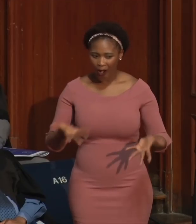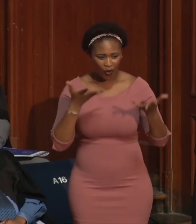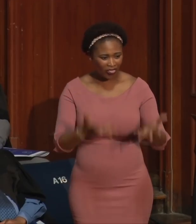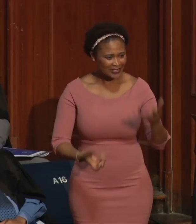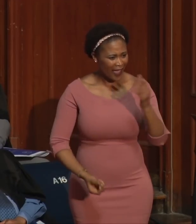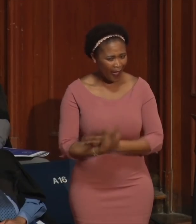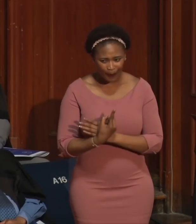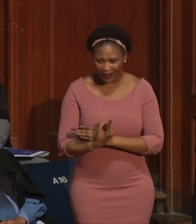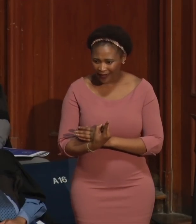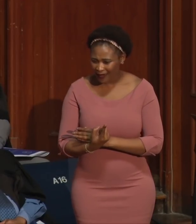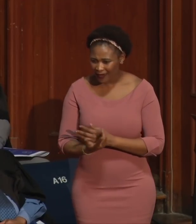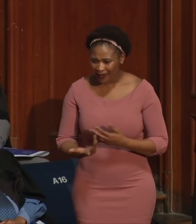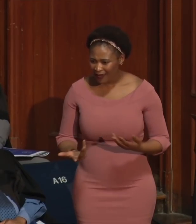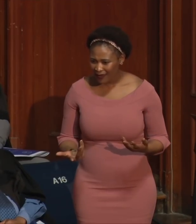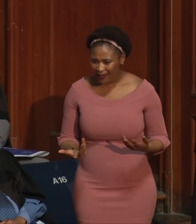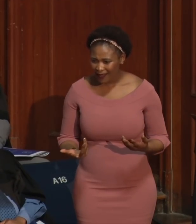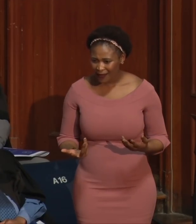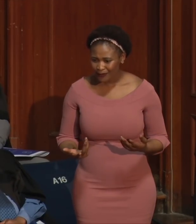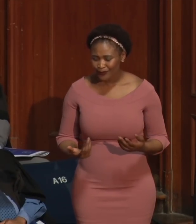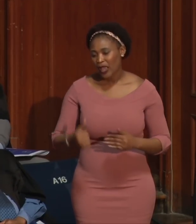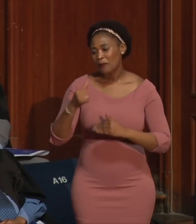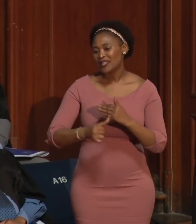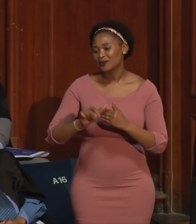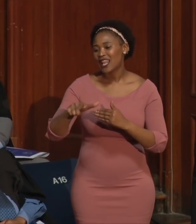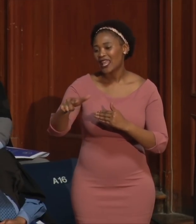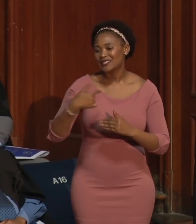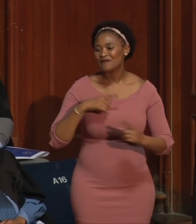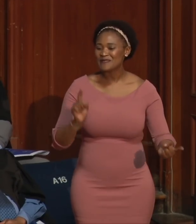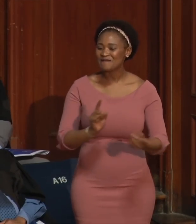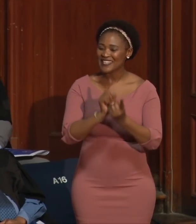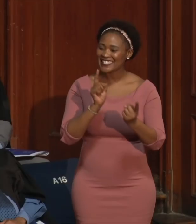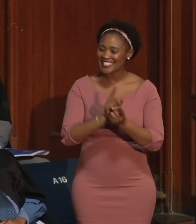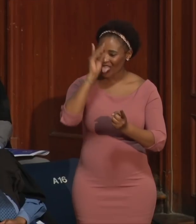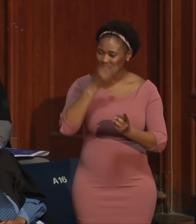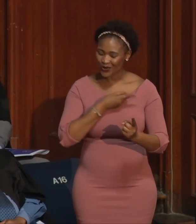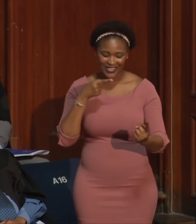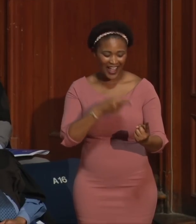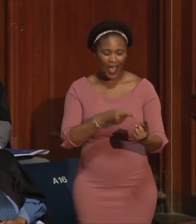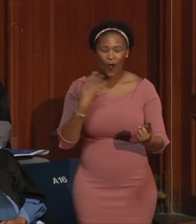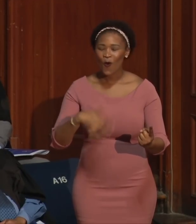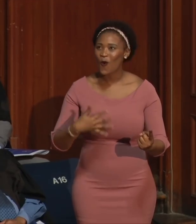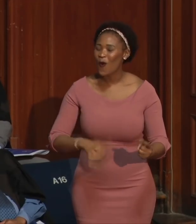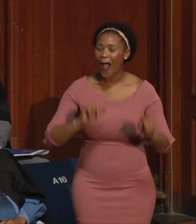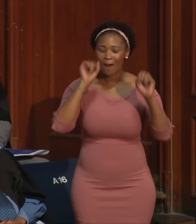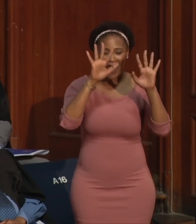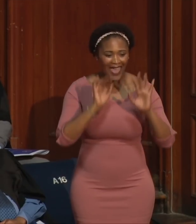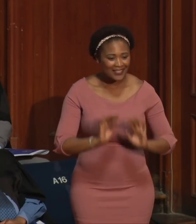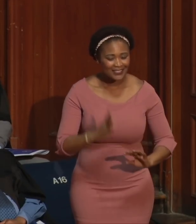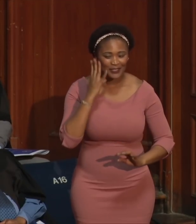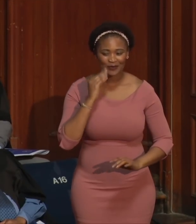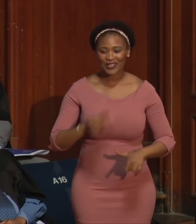happen. A few months later, I met baby Rapelang, and it was for me one of the most amazing experiences of my